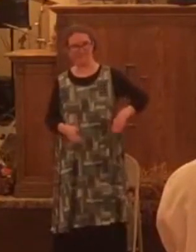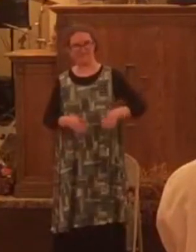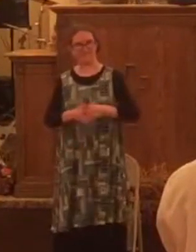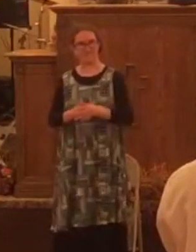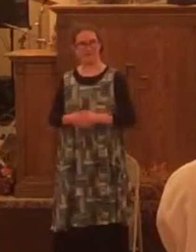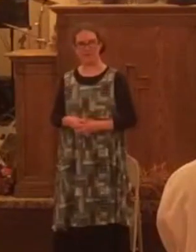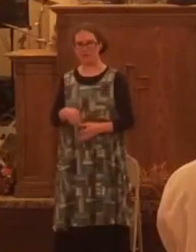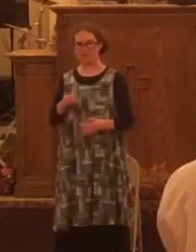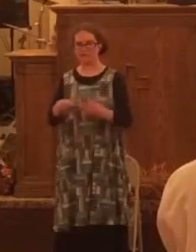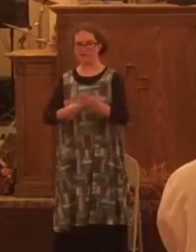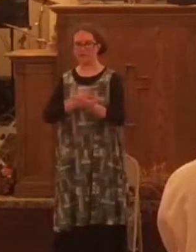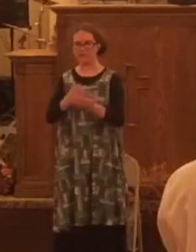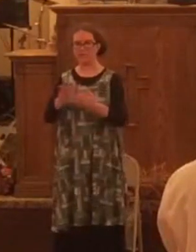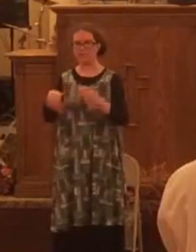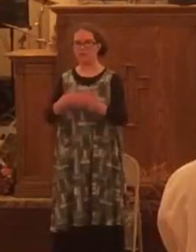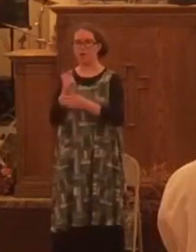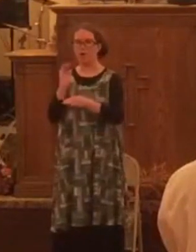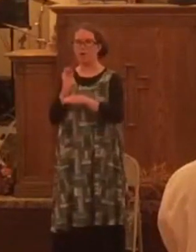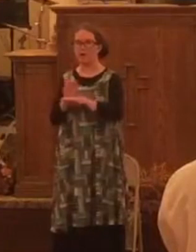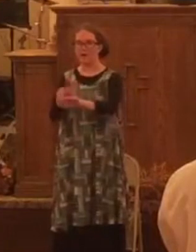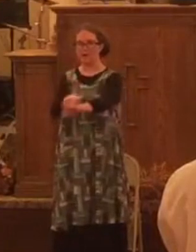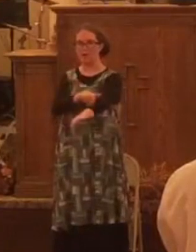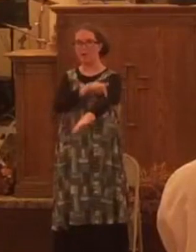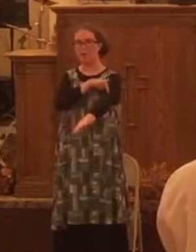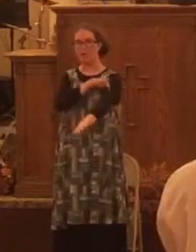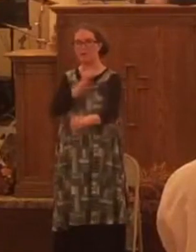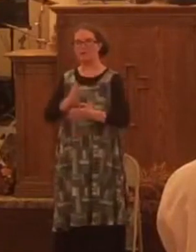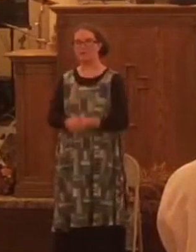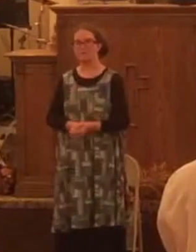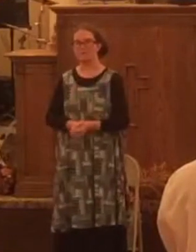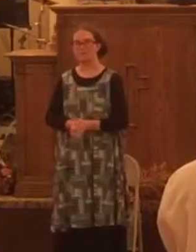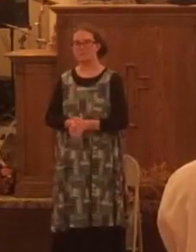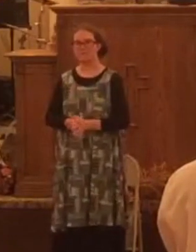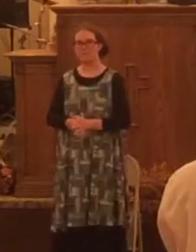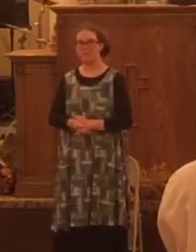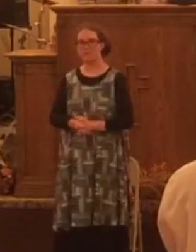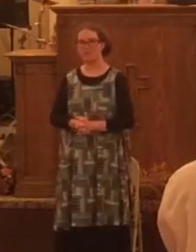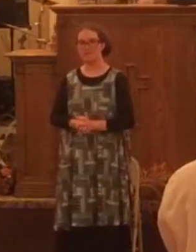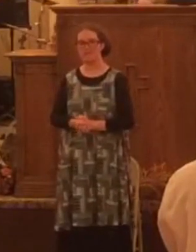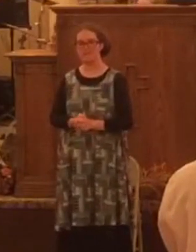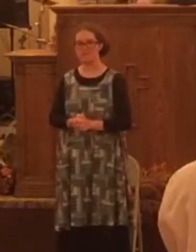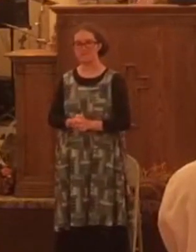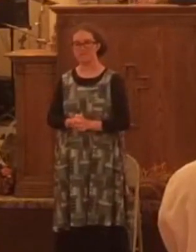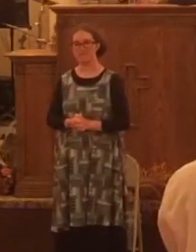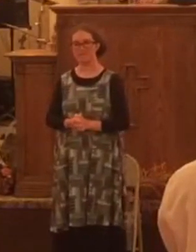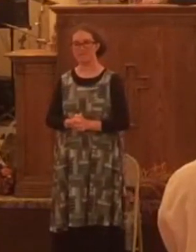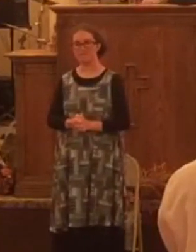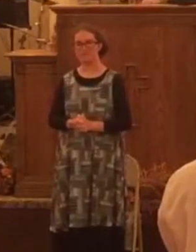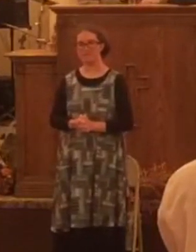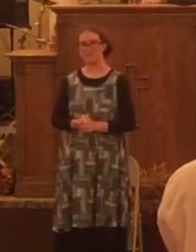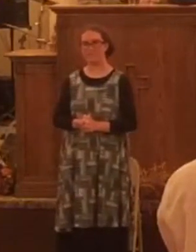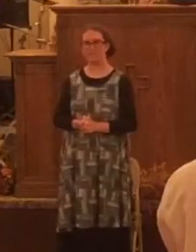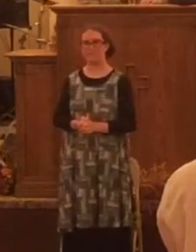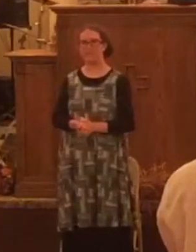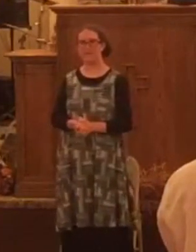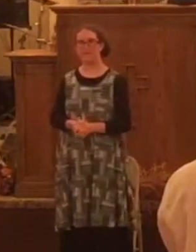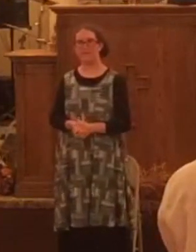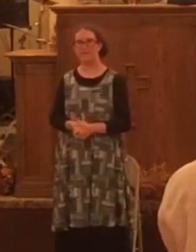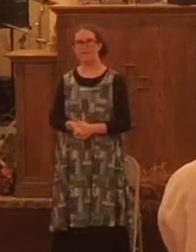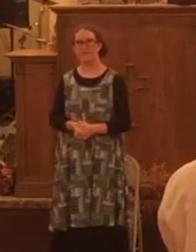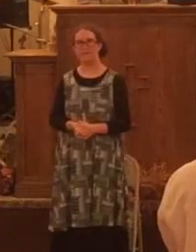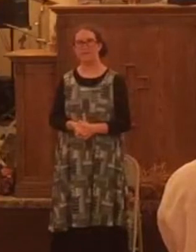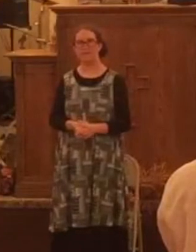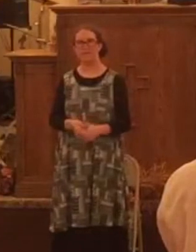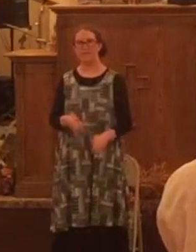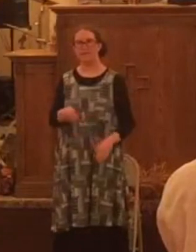Right. Amen. And then we preach ourselves. That's right. Sometimes all night long. Amen. Praise God. Amen. Amen. I would thank you to keep